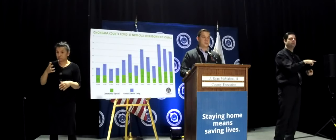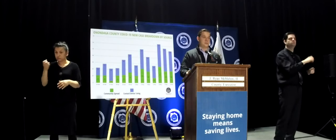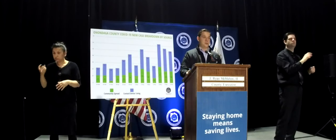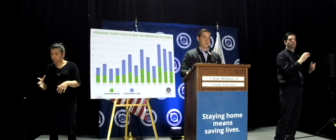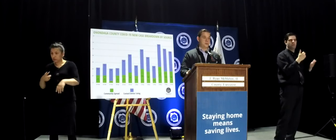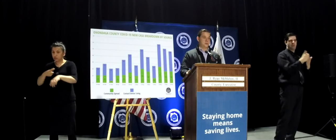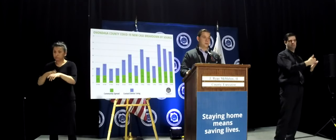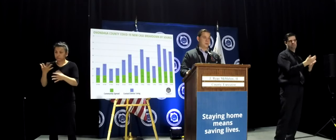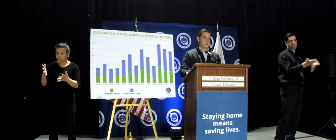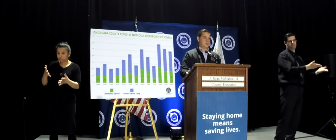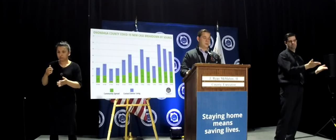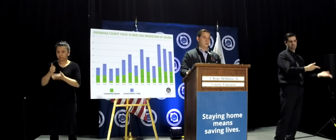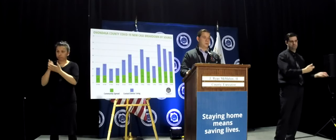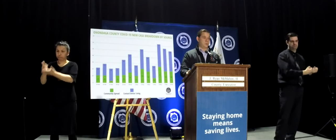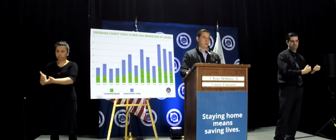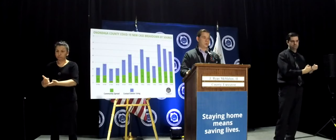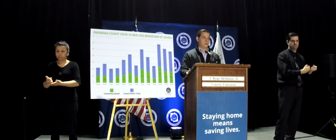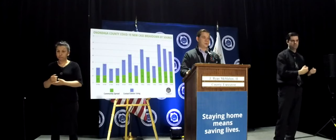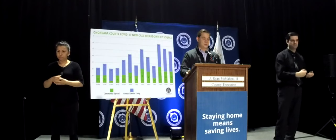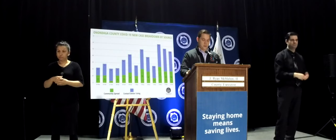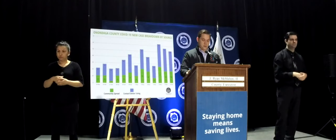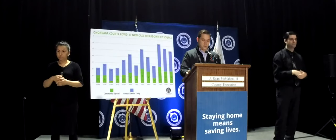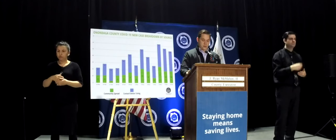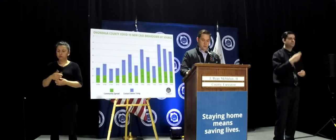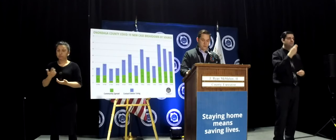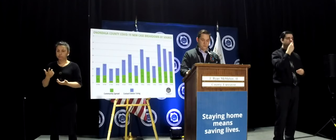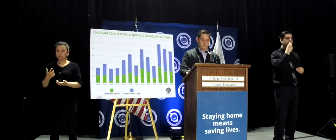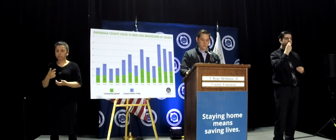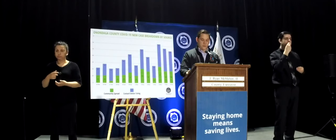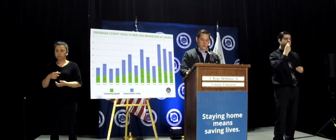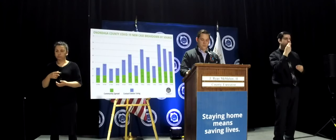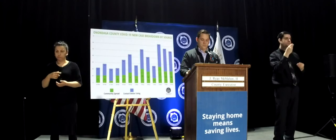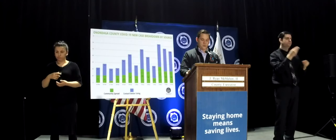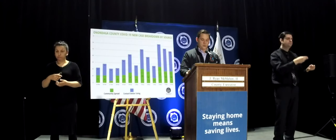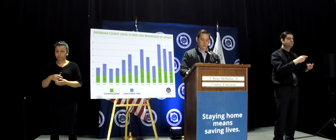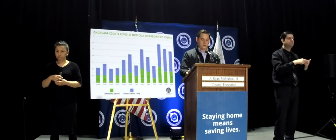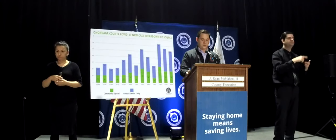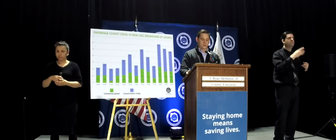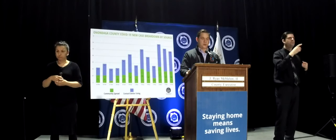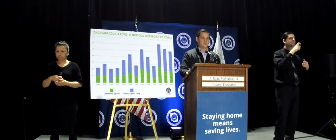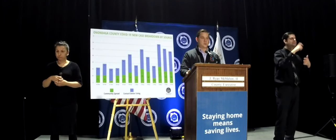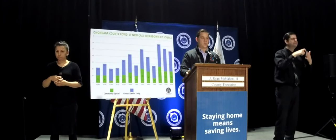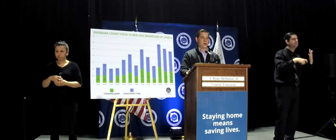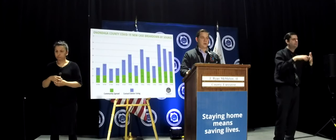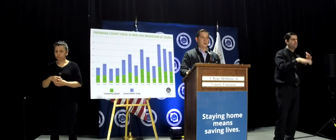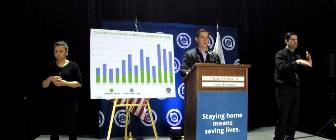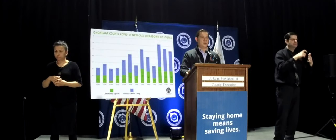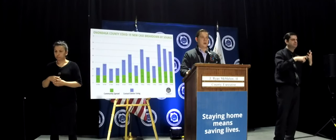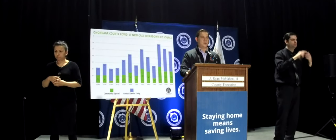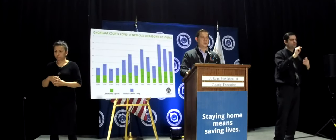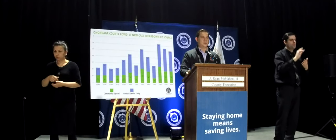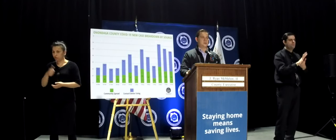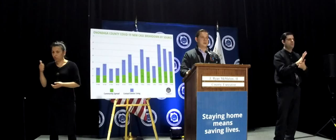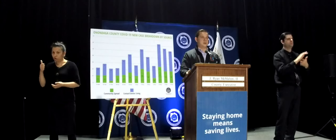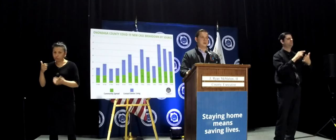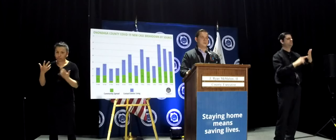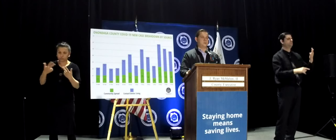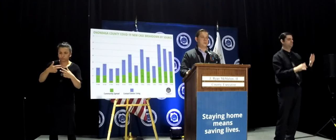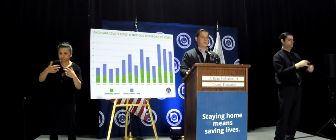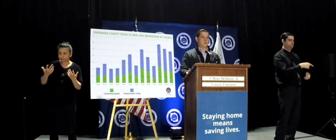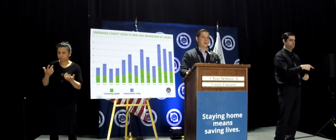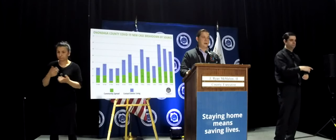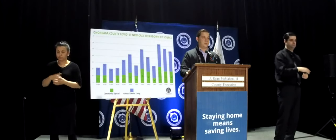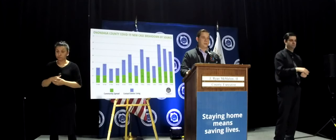with this is meals, some groceries. We've been doing different things as well with this.